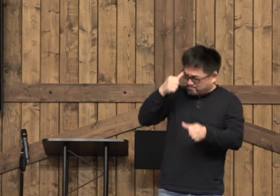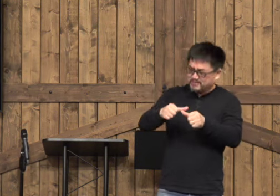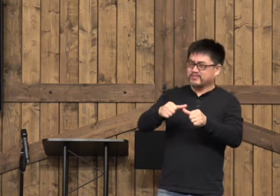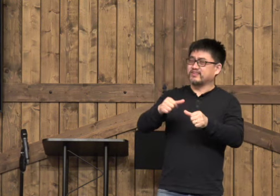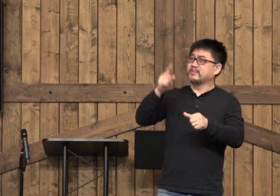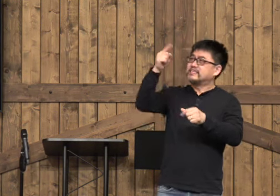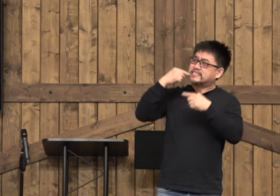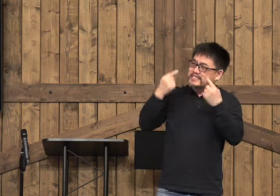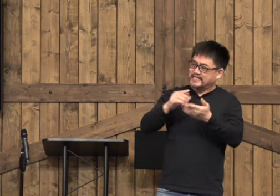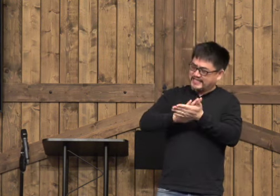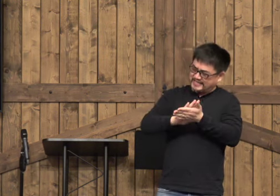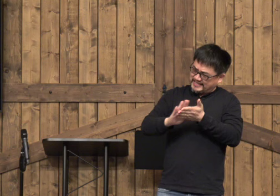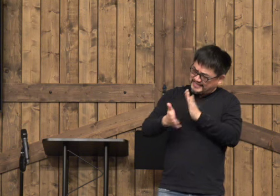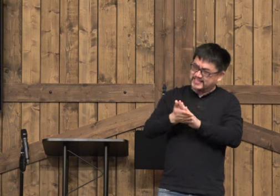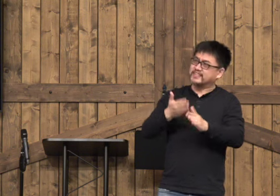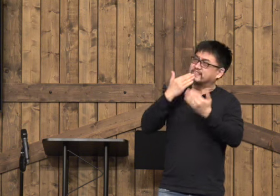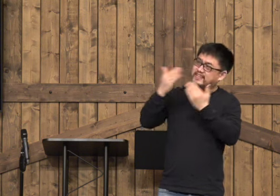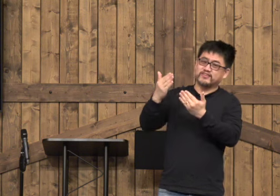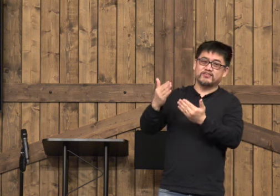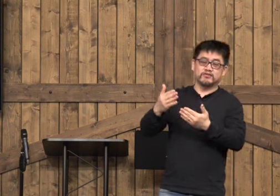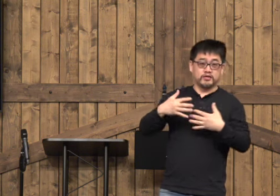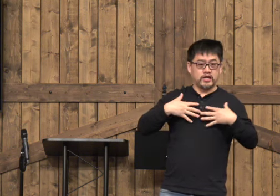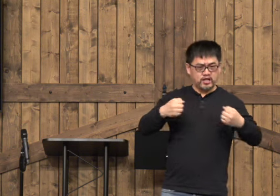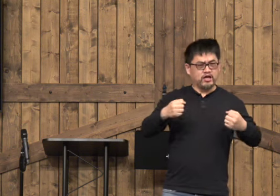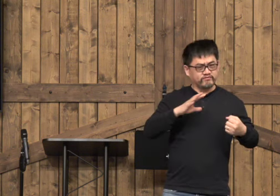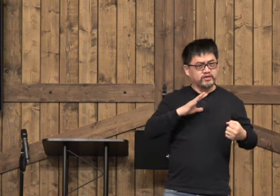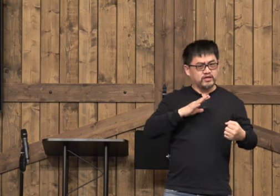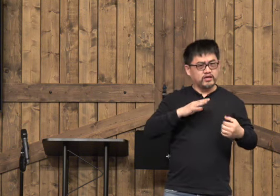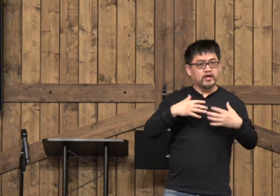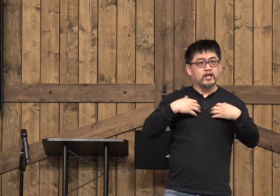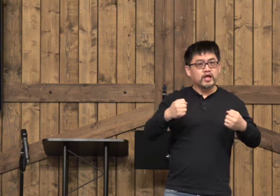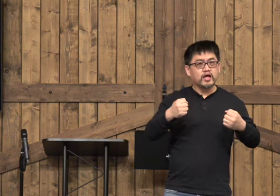But now that his sins were forgiven, and he'd healed before God, he'd be cleansed.